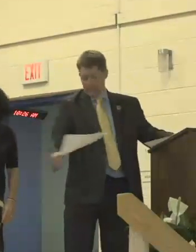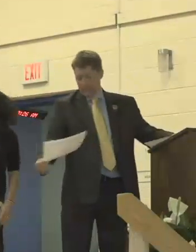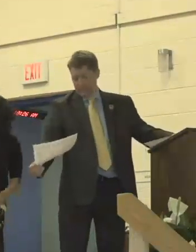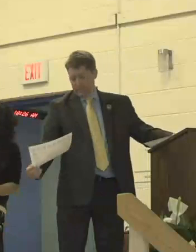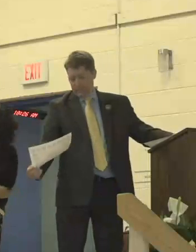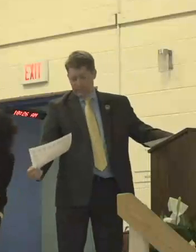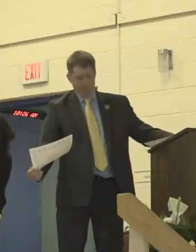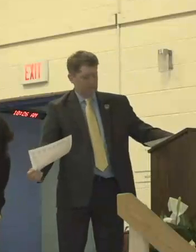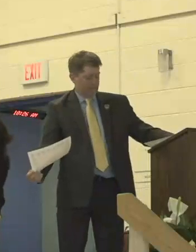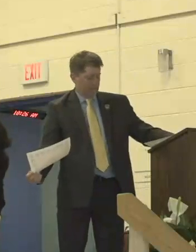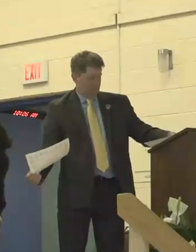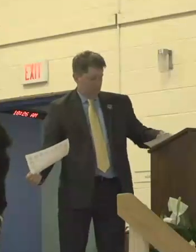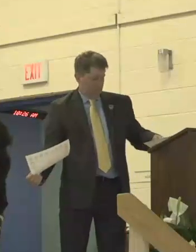Pearl.